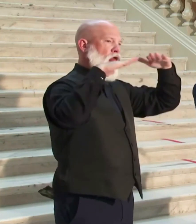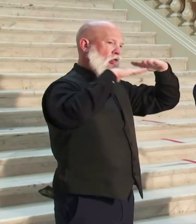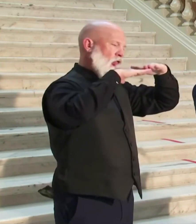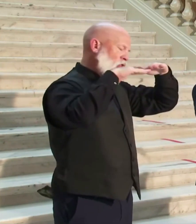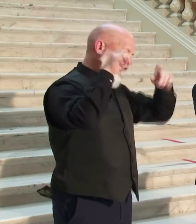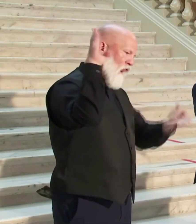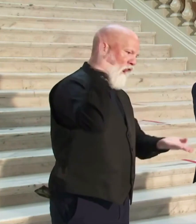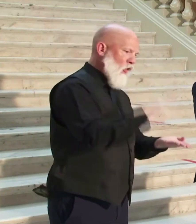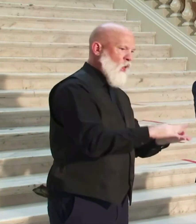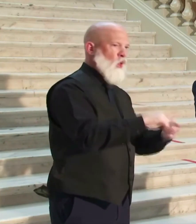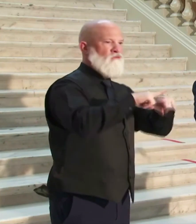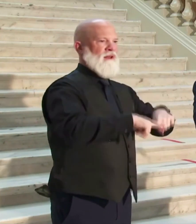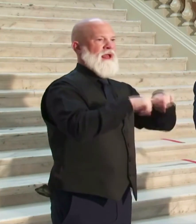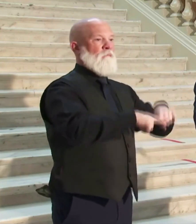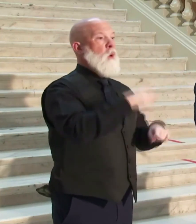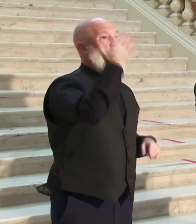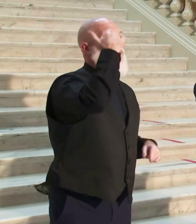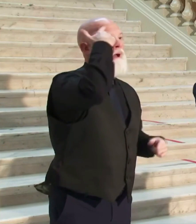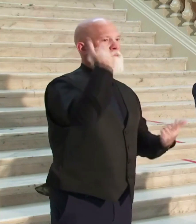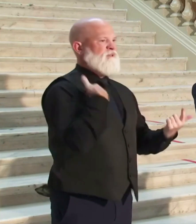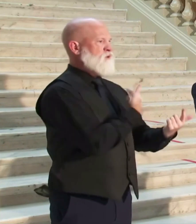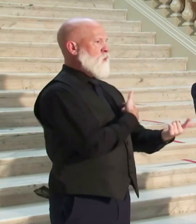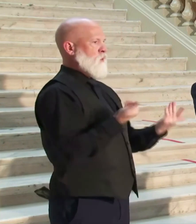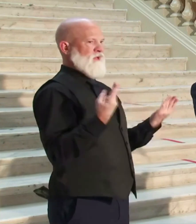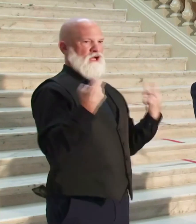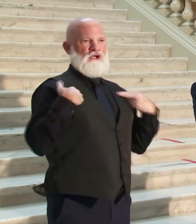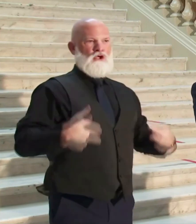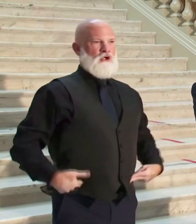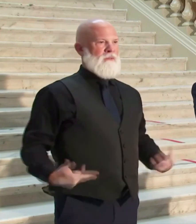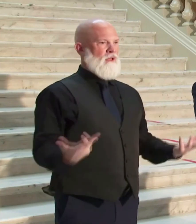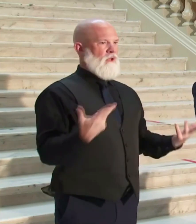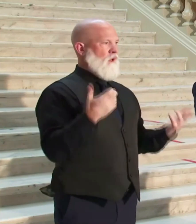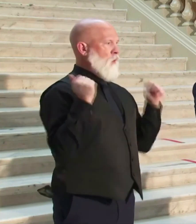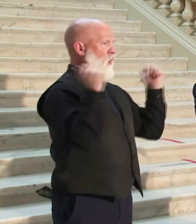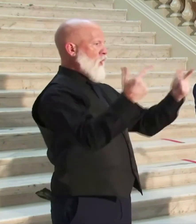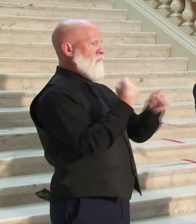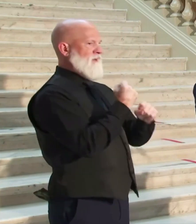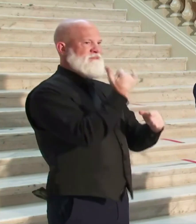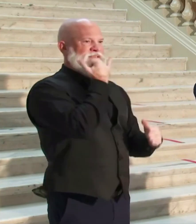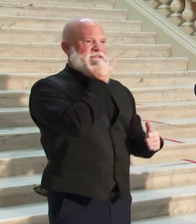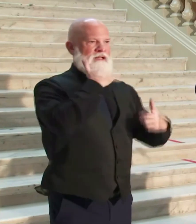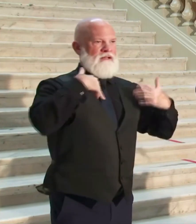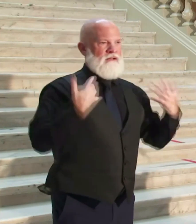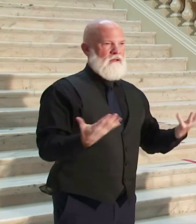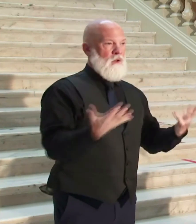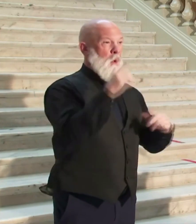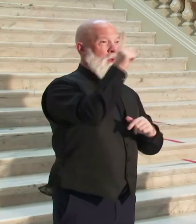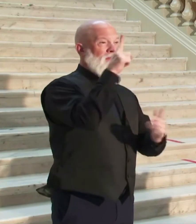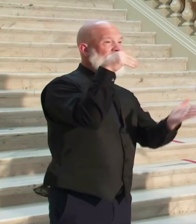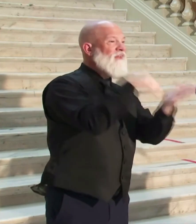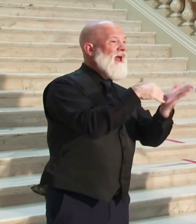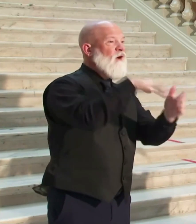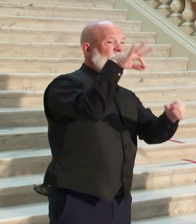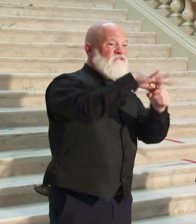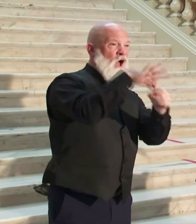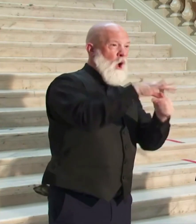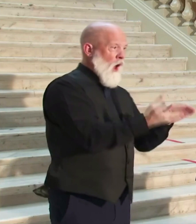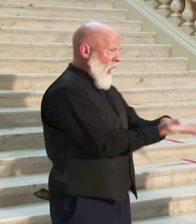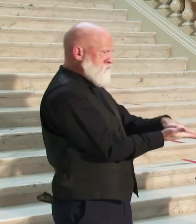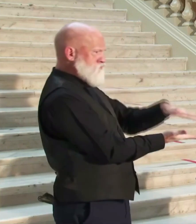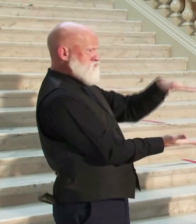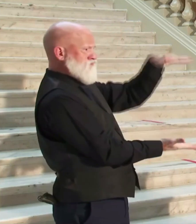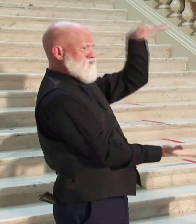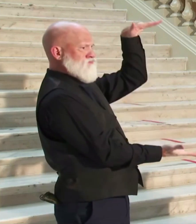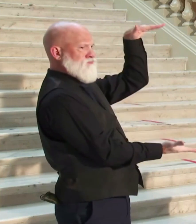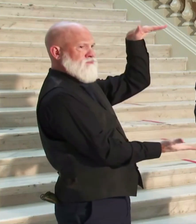flawed. We will all make mistakes. And I guarantee you, if I get a deck of 1,000 votes and I give it to people to count, it will come up with a different thing every